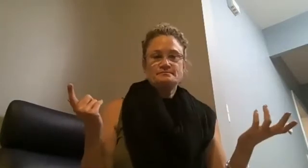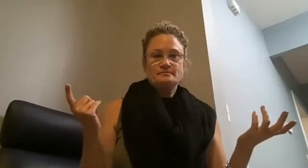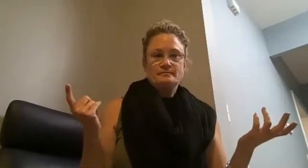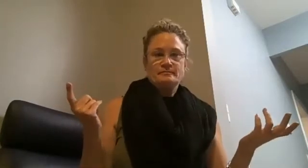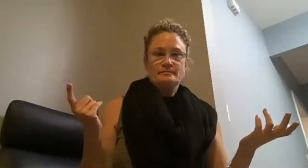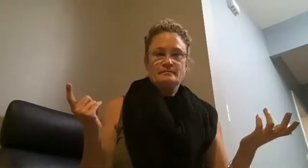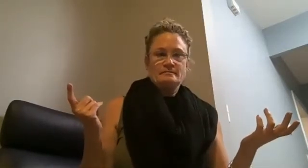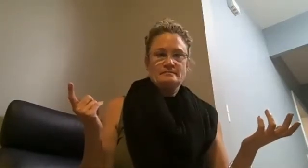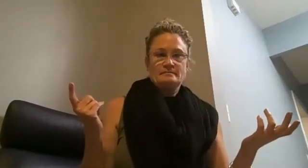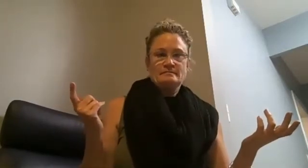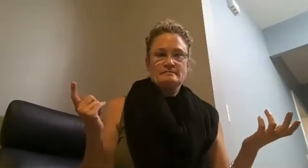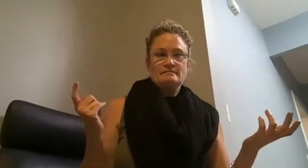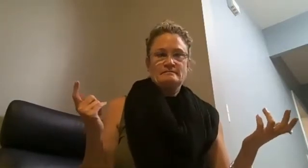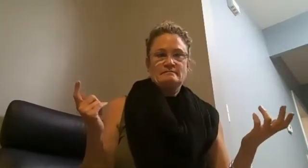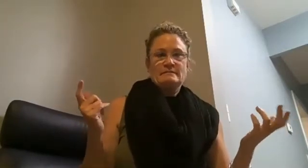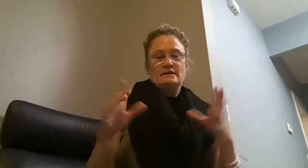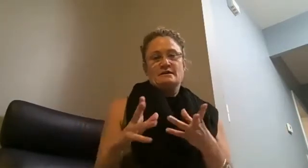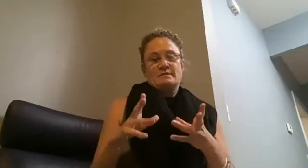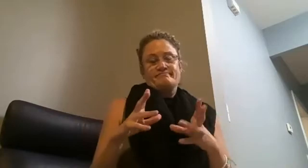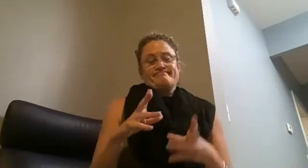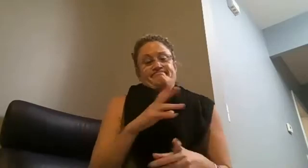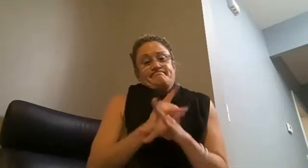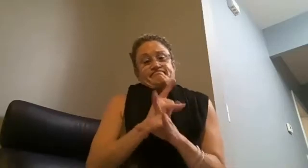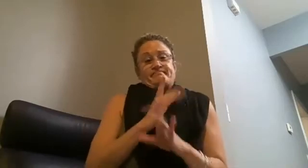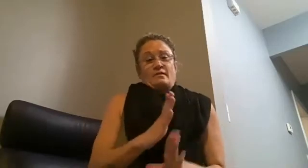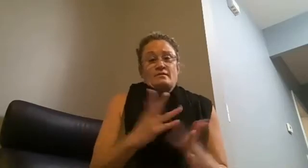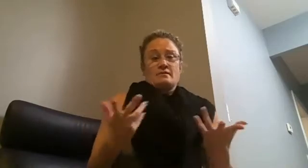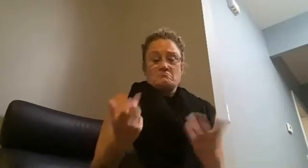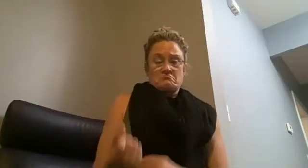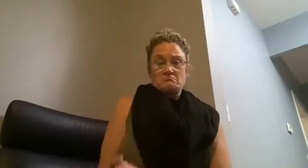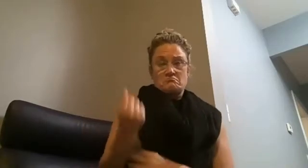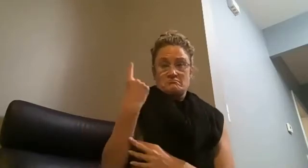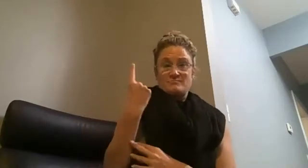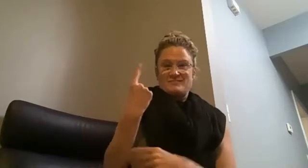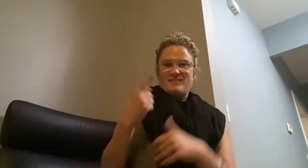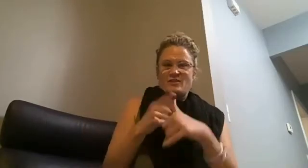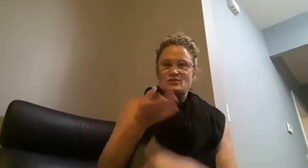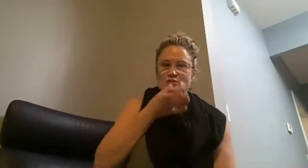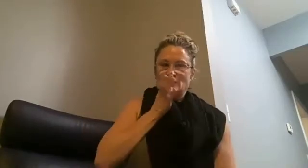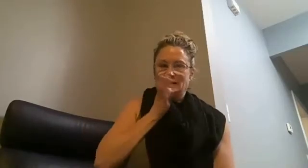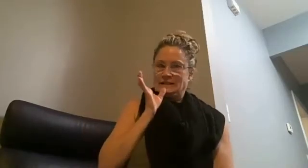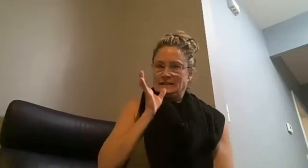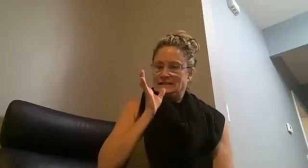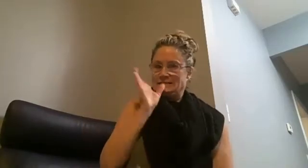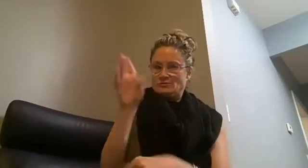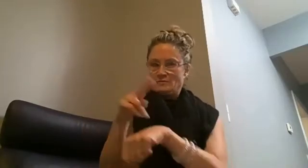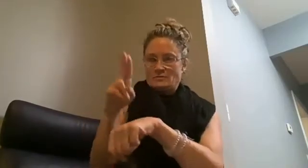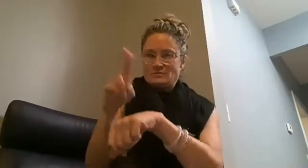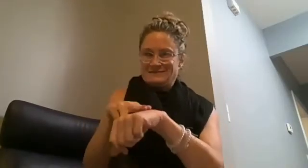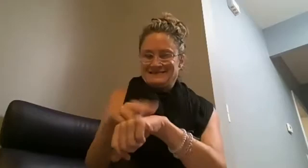not exclusively alcoholic, but as an alcoholic, we really have an understanding about our first drink that I think normal people don't have. Like, a lot of our first